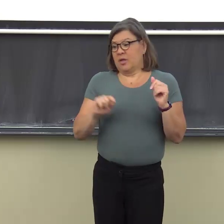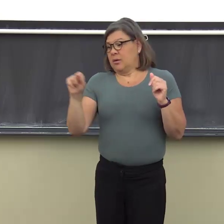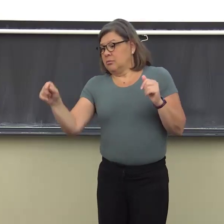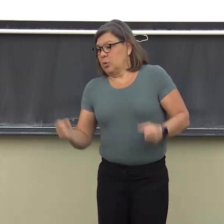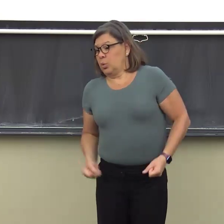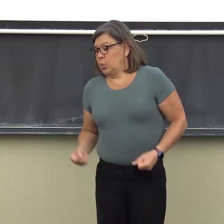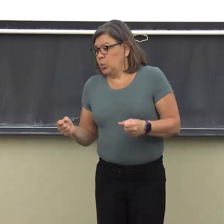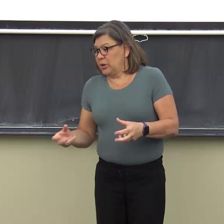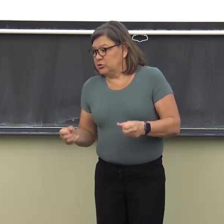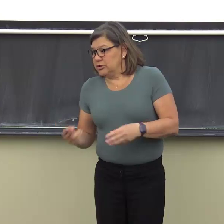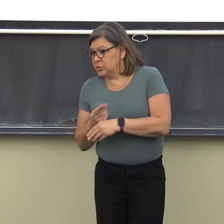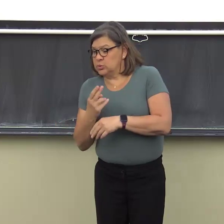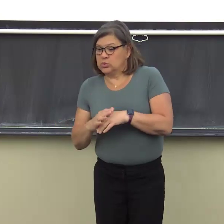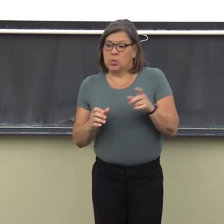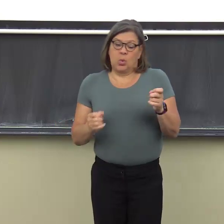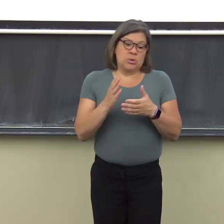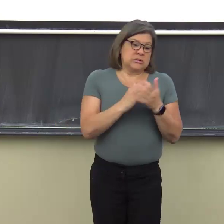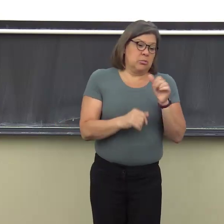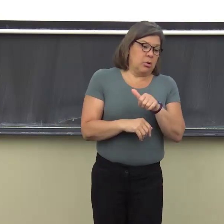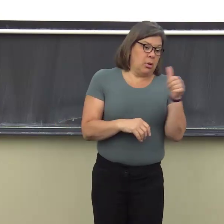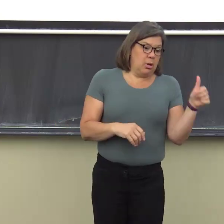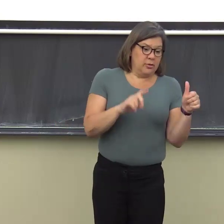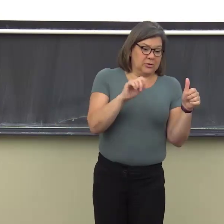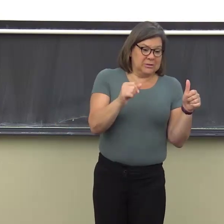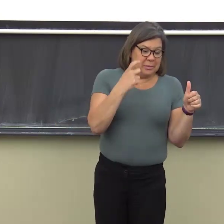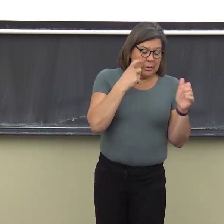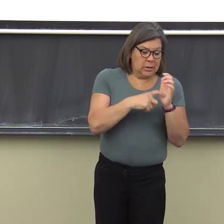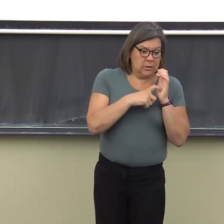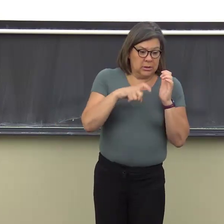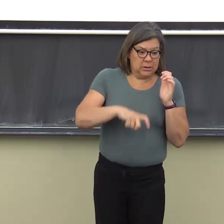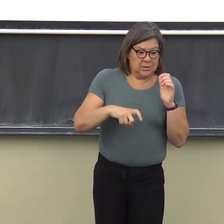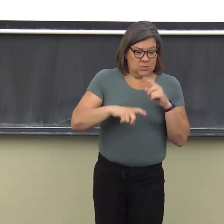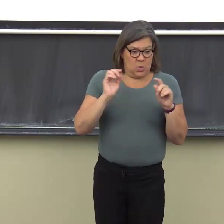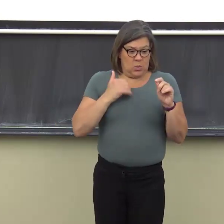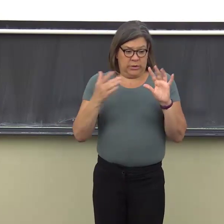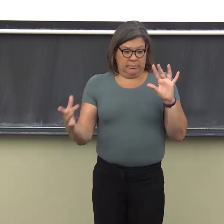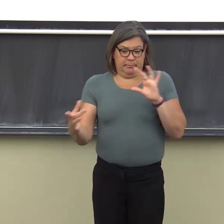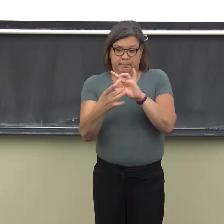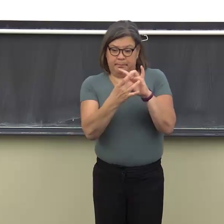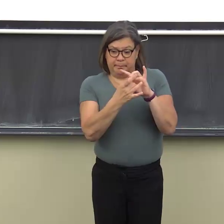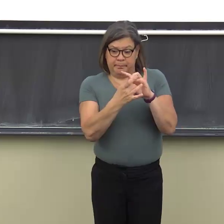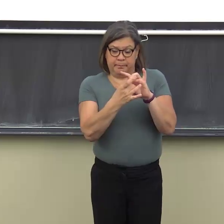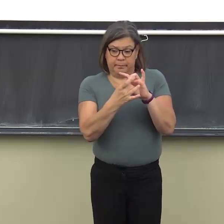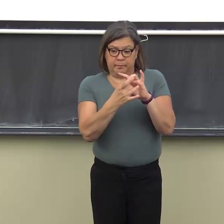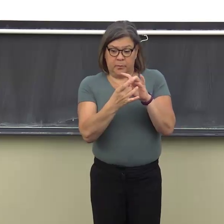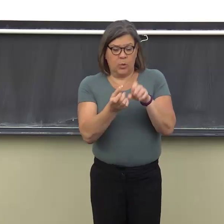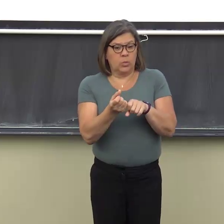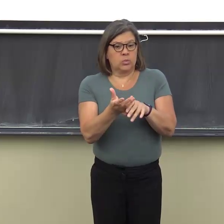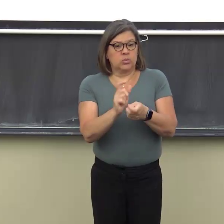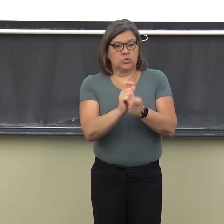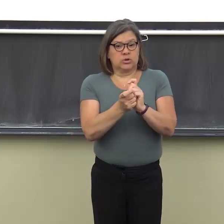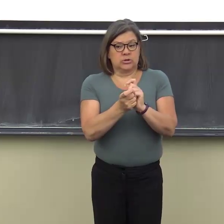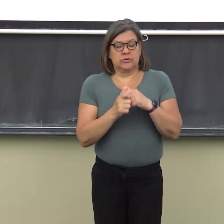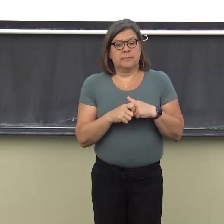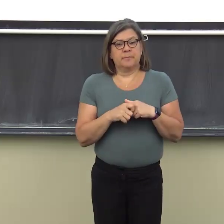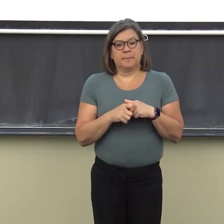sharing experience, someone has already needs. So how do we bond to make change? So just